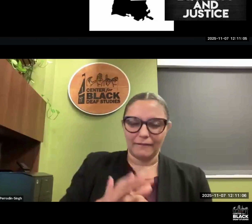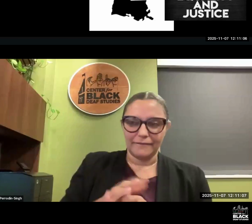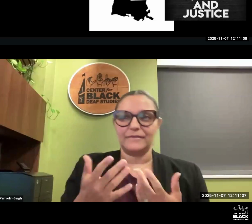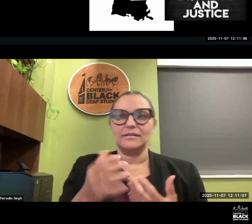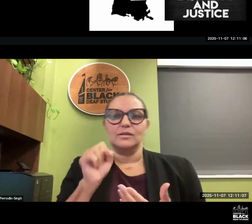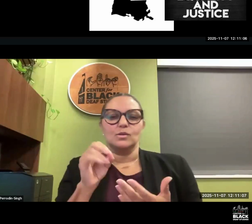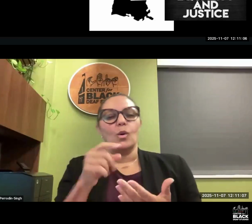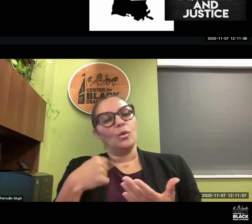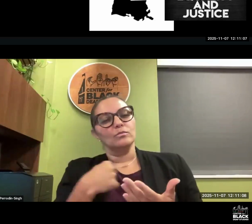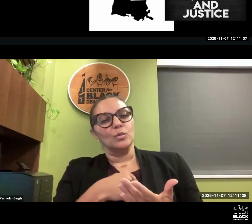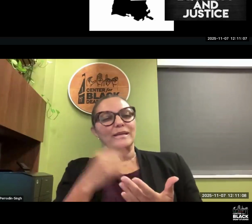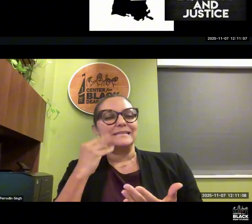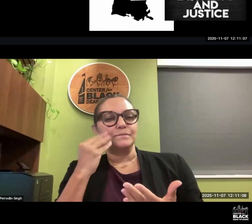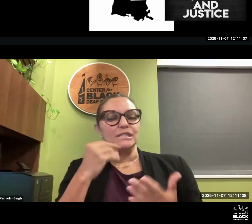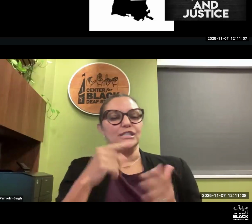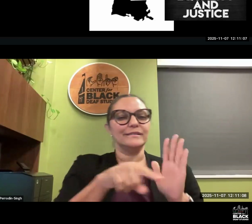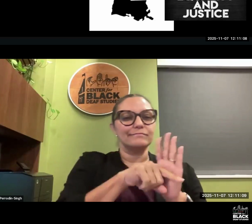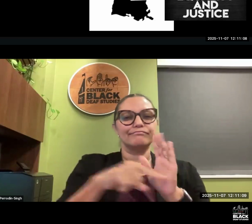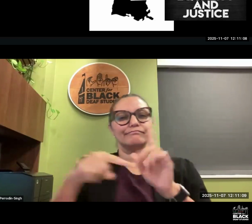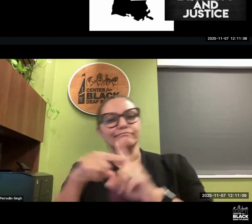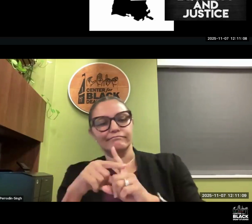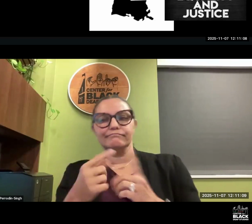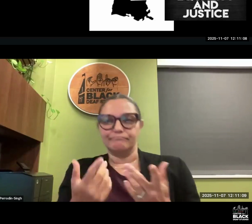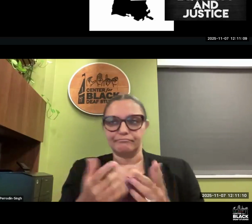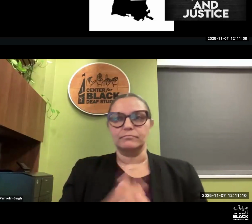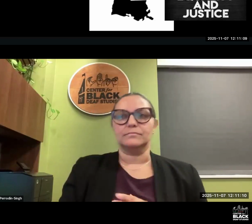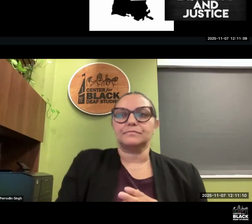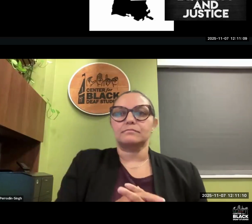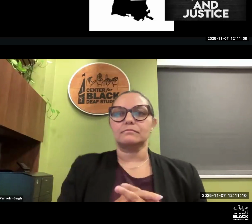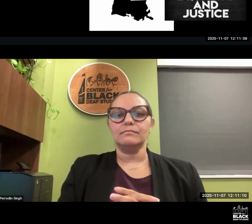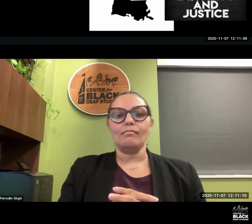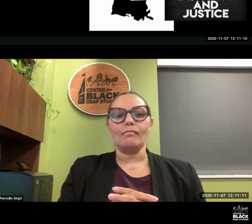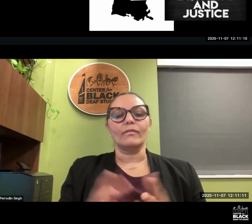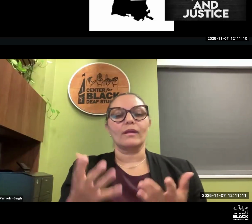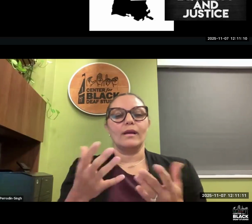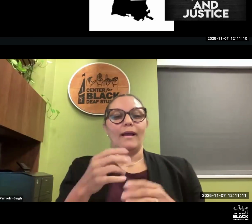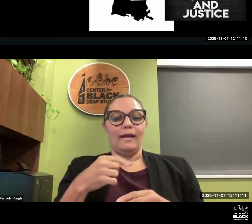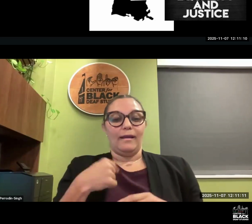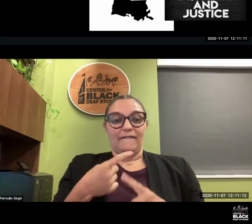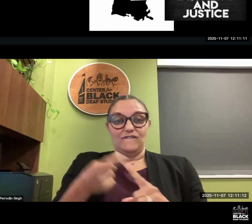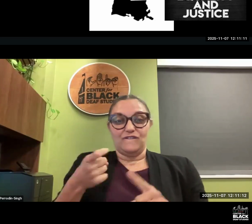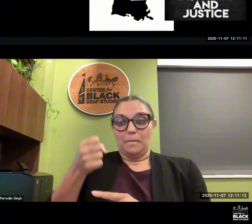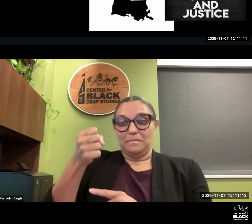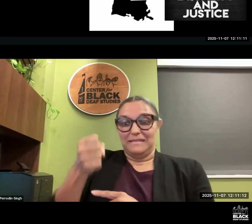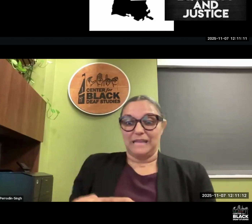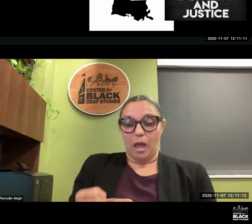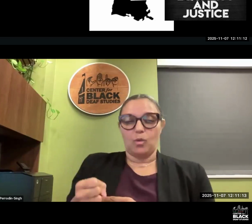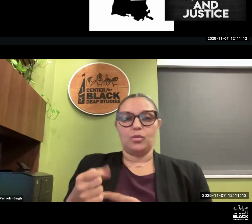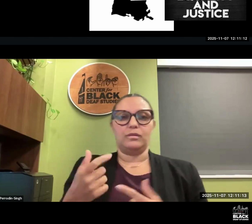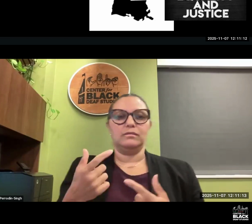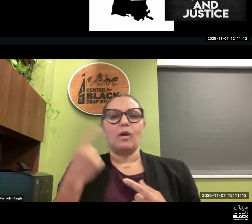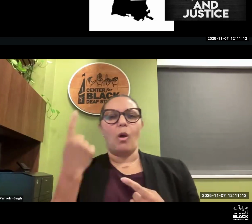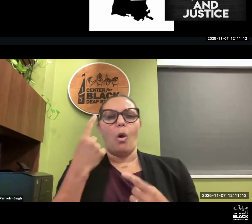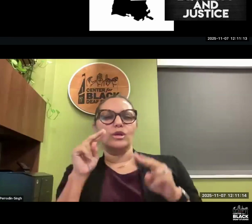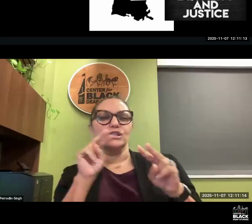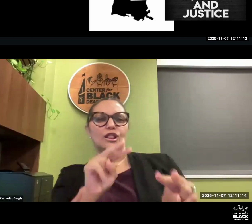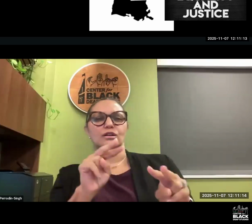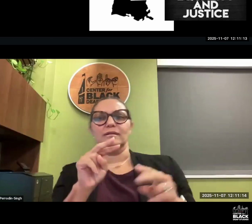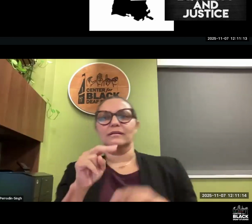were to stroke a comb through your hair, whether your hair was able to pass through or not,